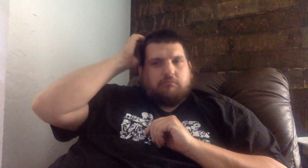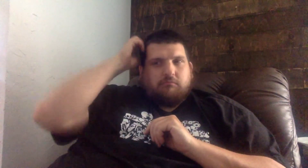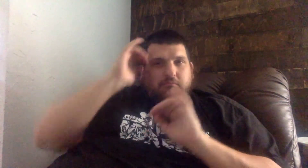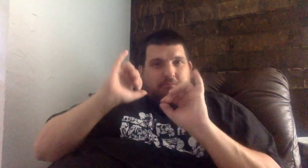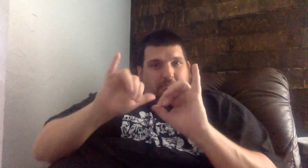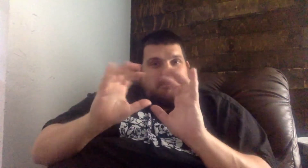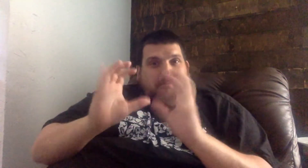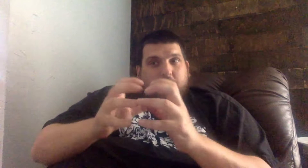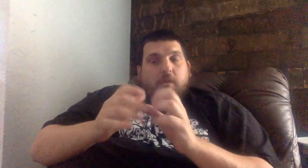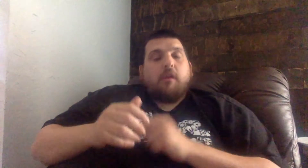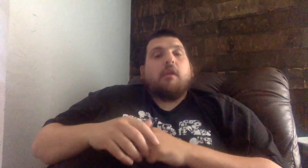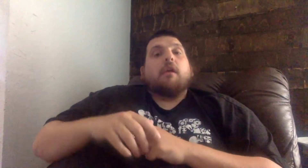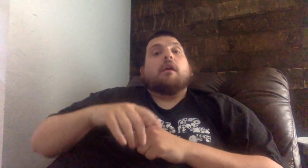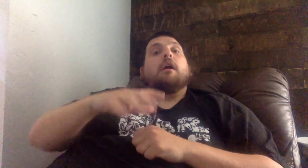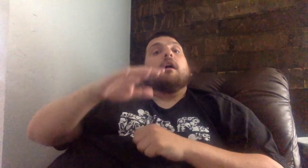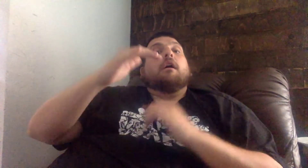So that's one example.